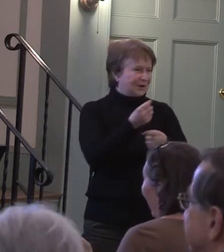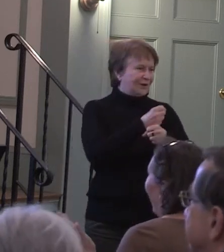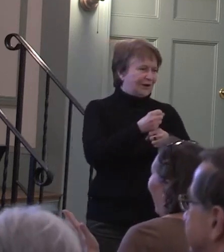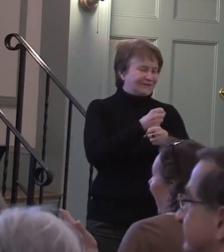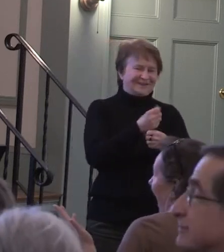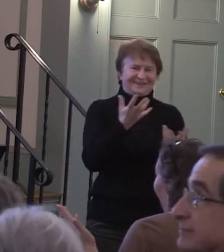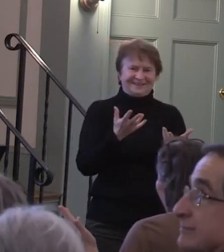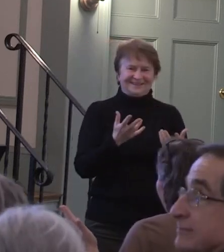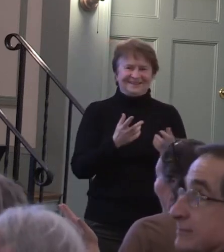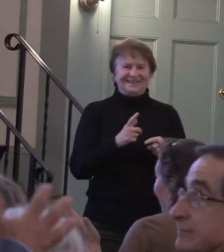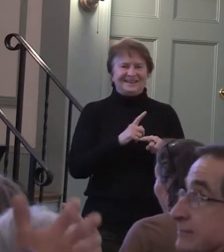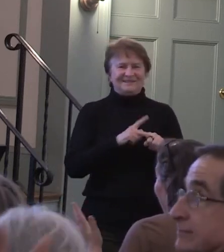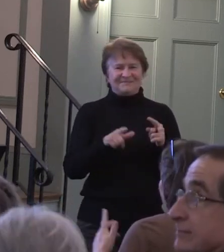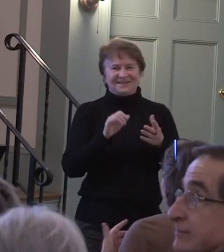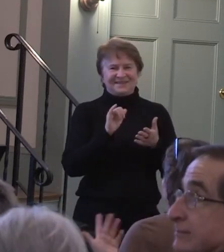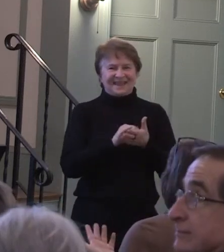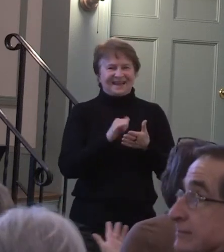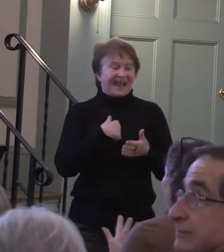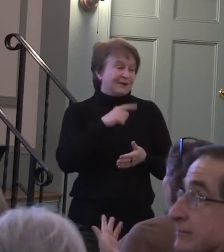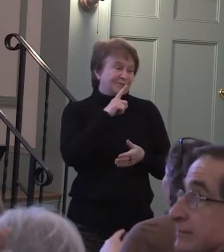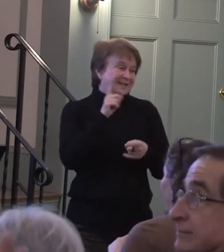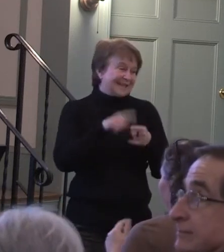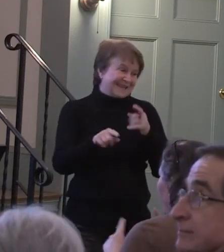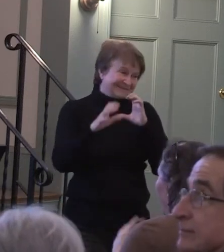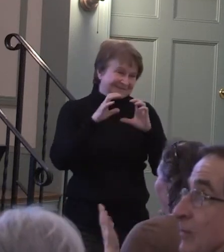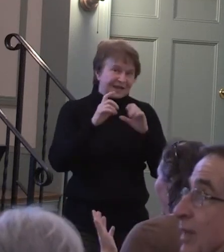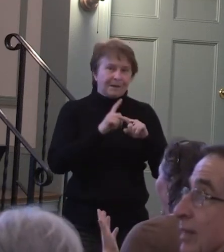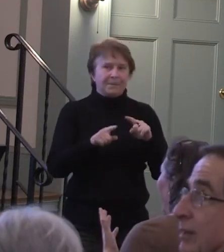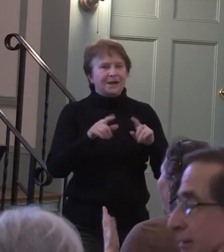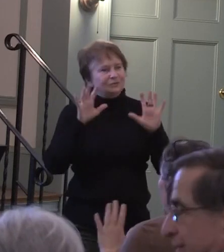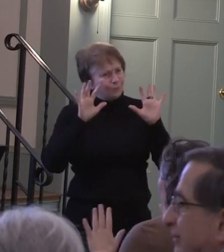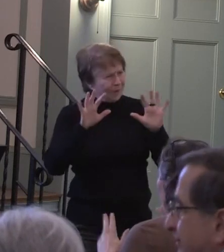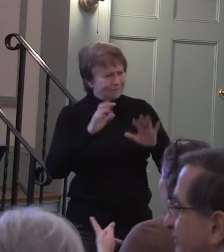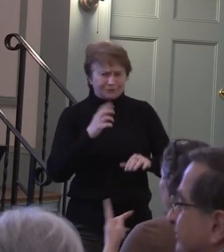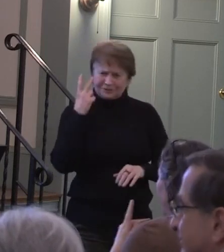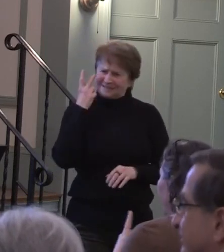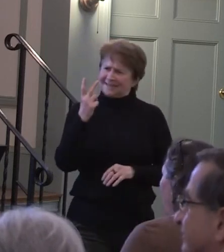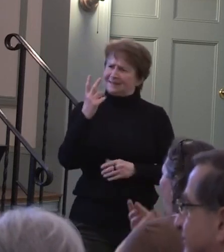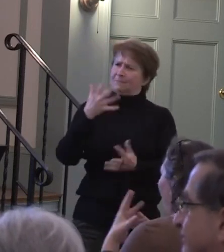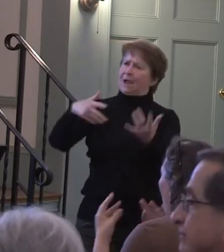and that's the extent, because I really can't. But it's wonderful to see